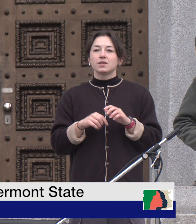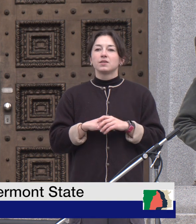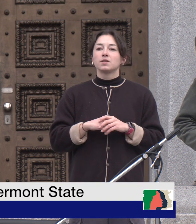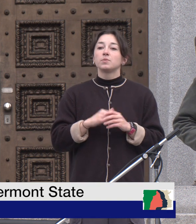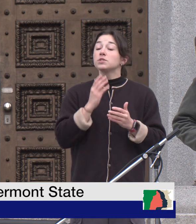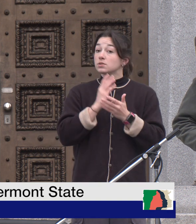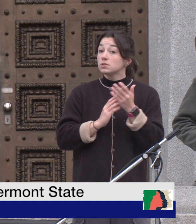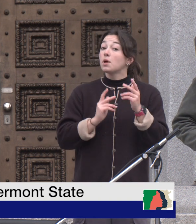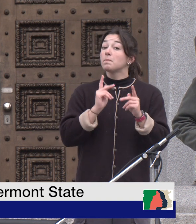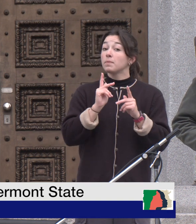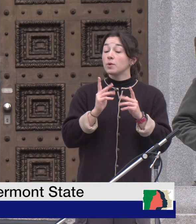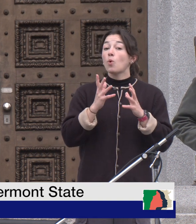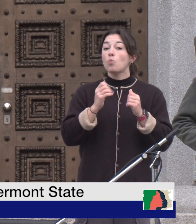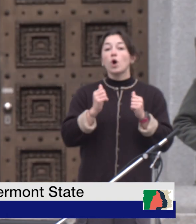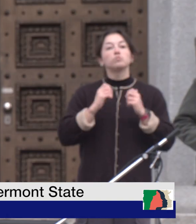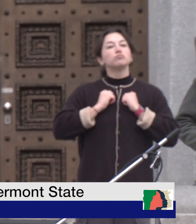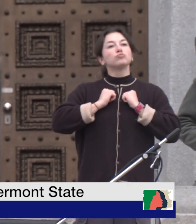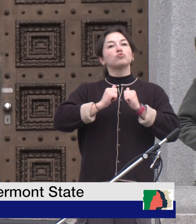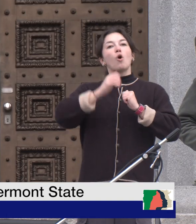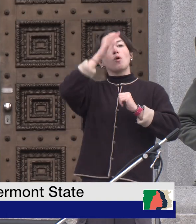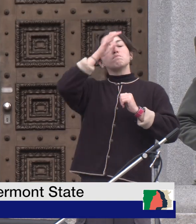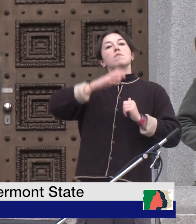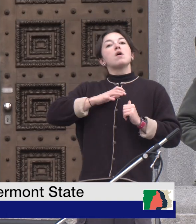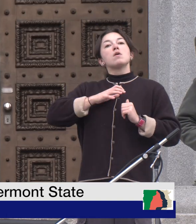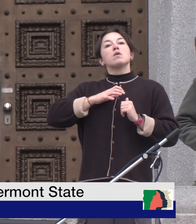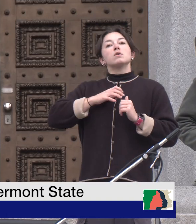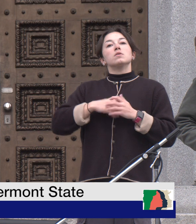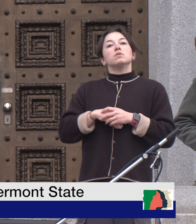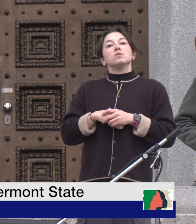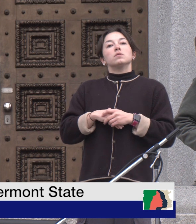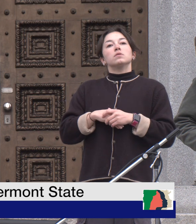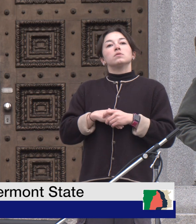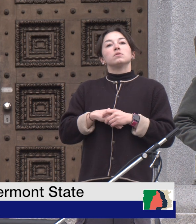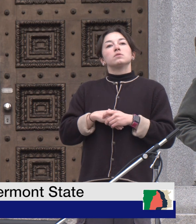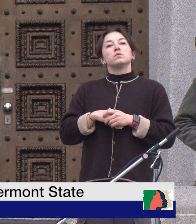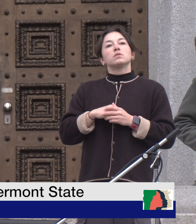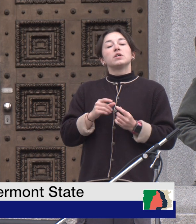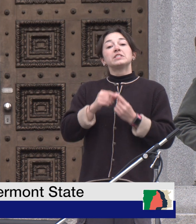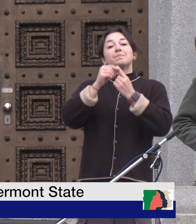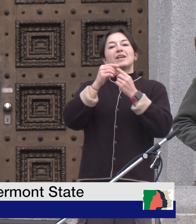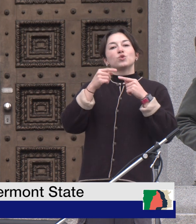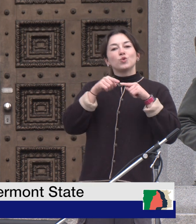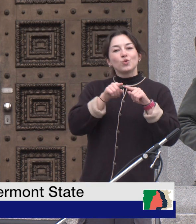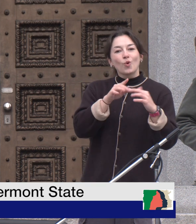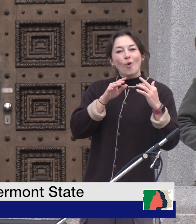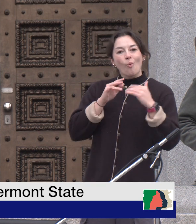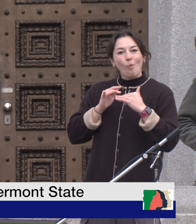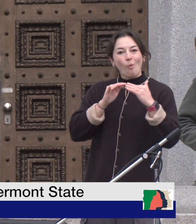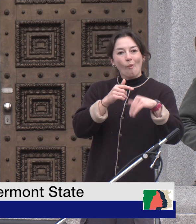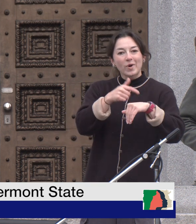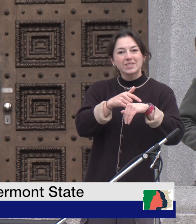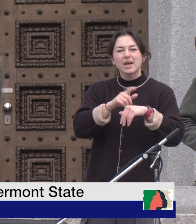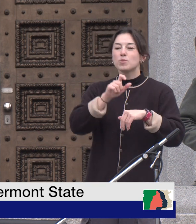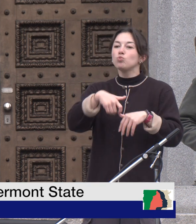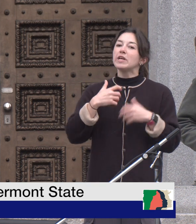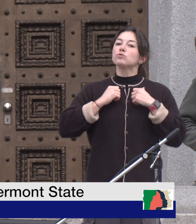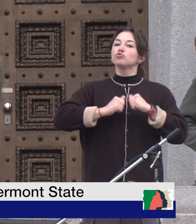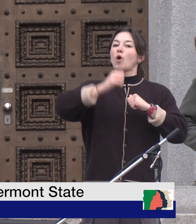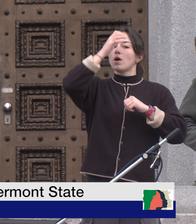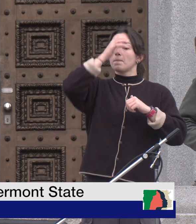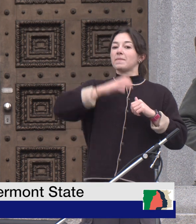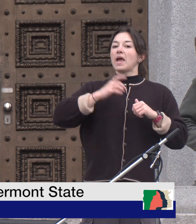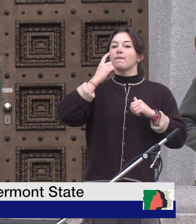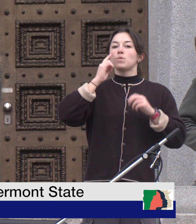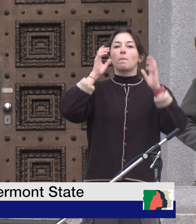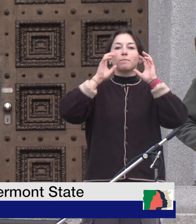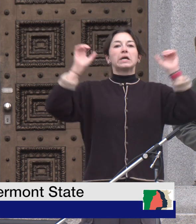man. And they think, especially in the wartime, you need to have a strong man for